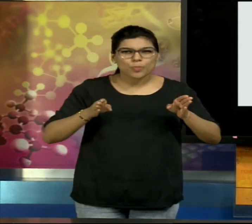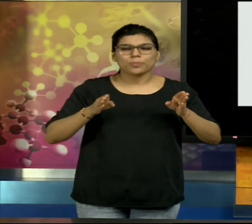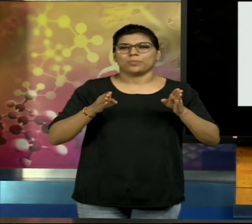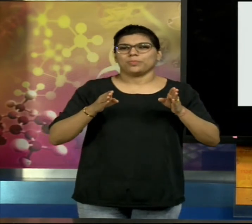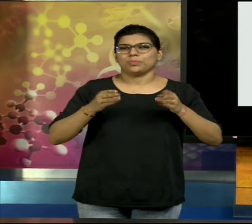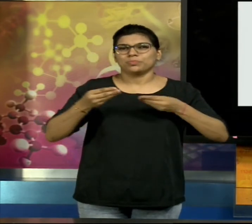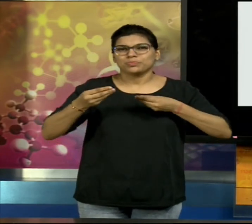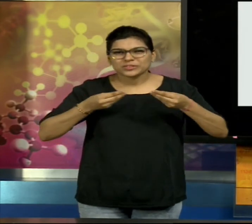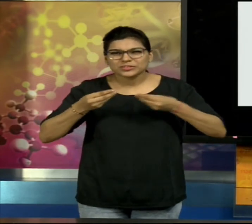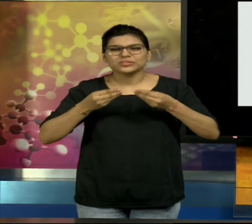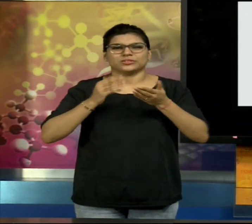Residential.